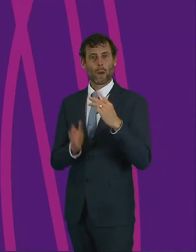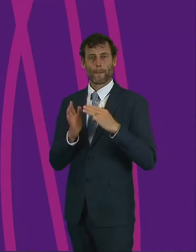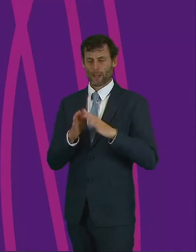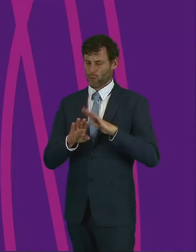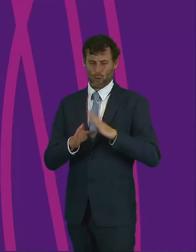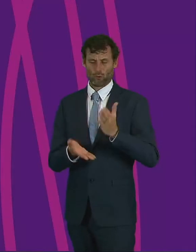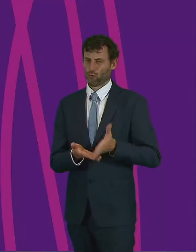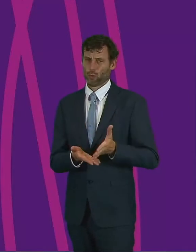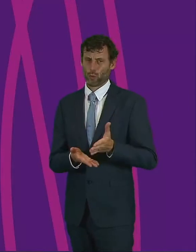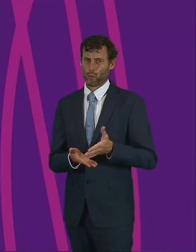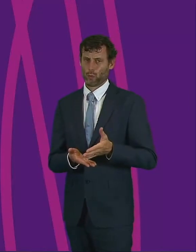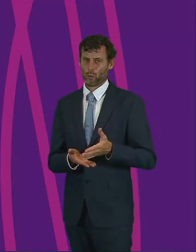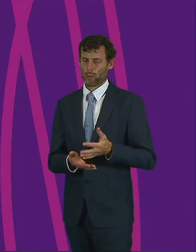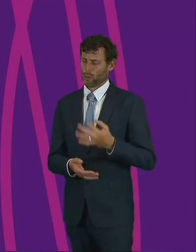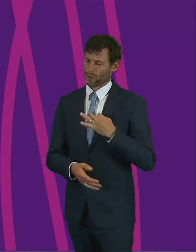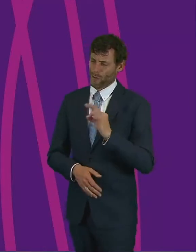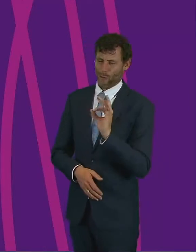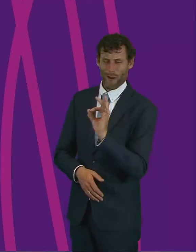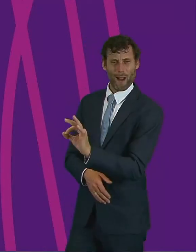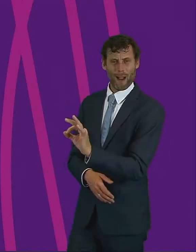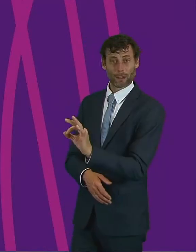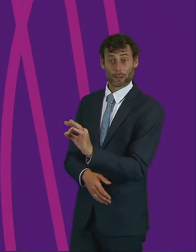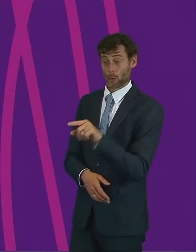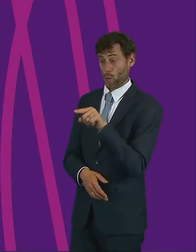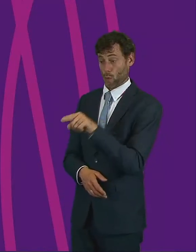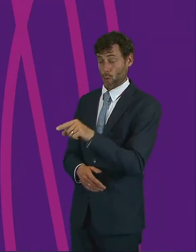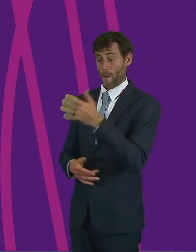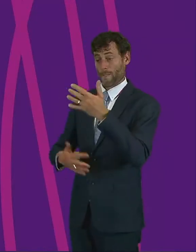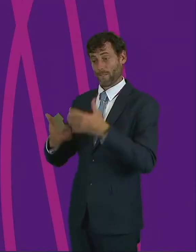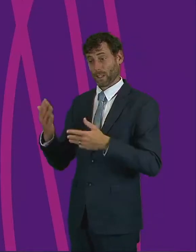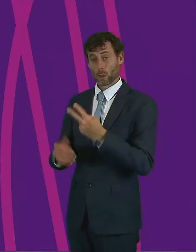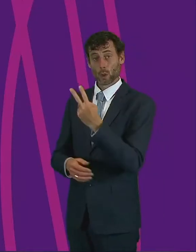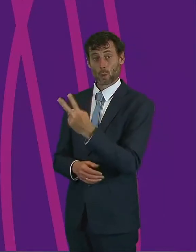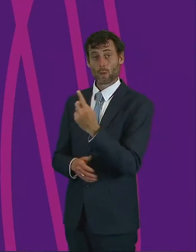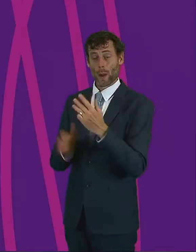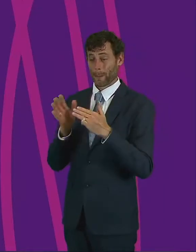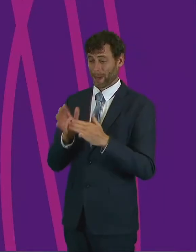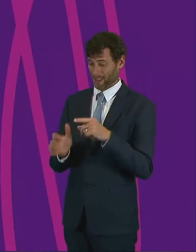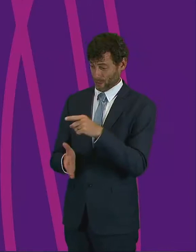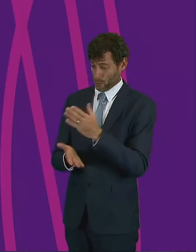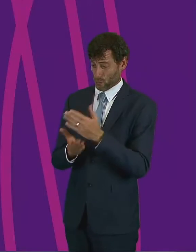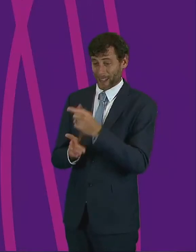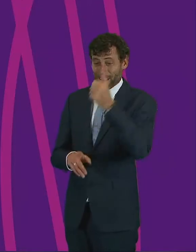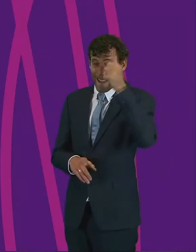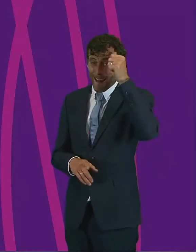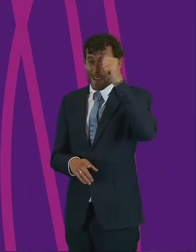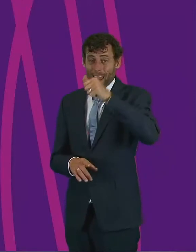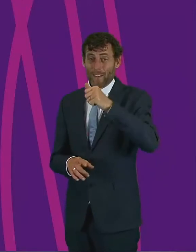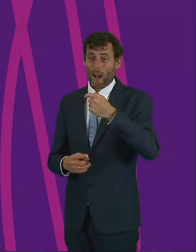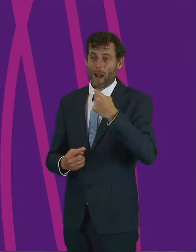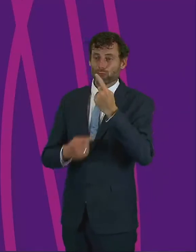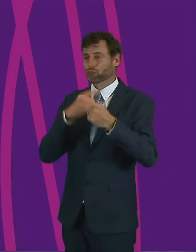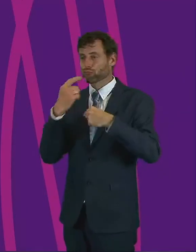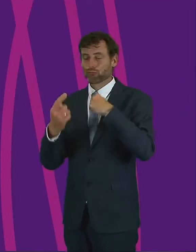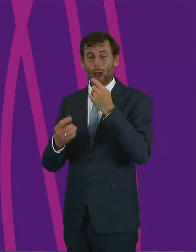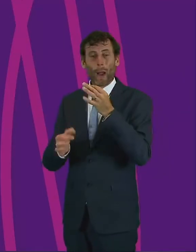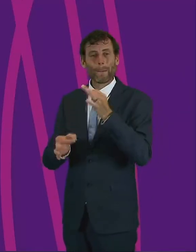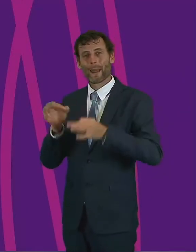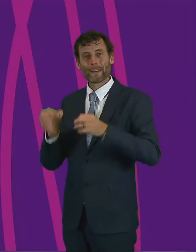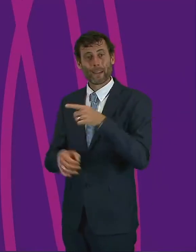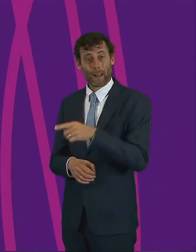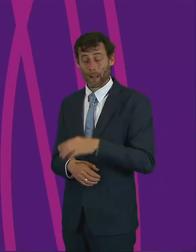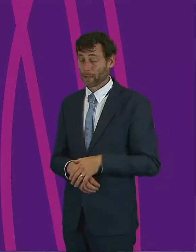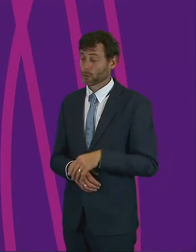true. So can I ask, is your figure clever political spin? And in the light of your response to Sandra